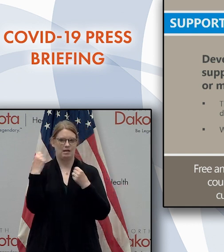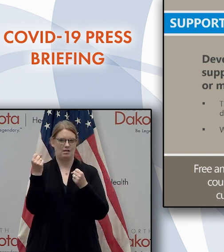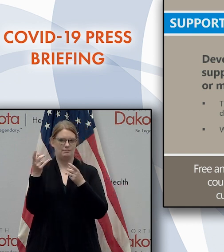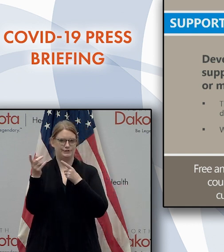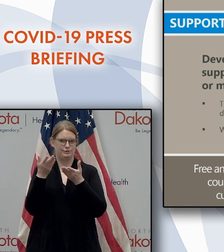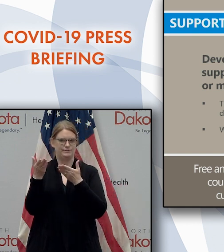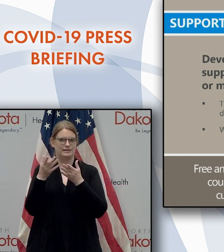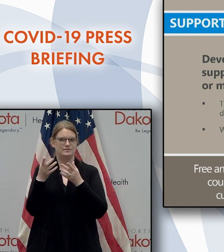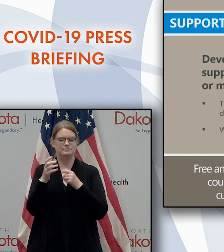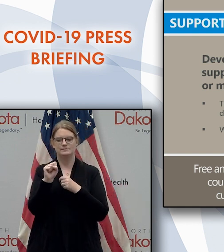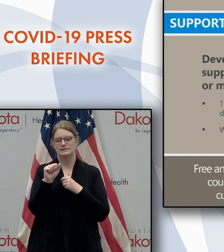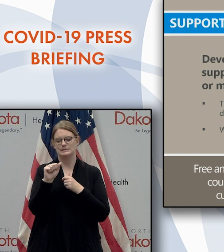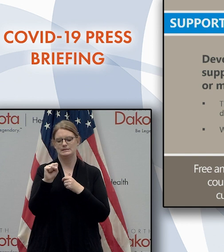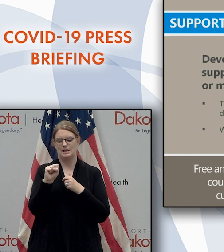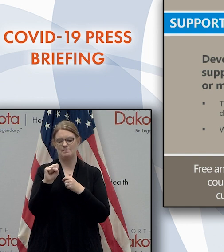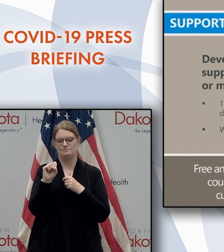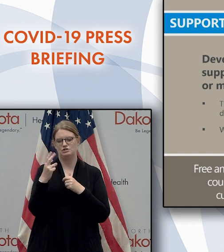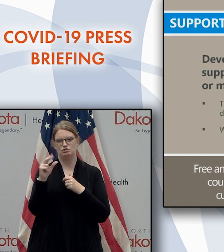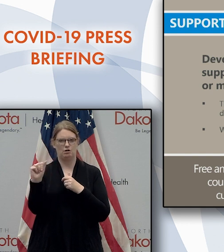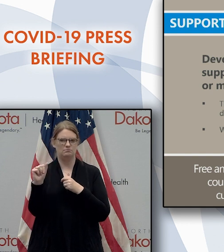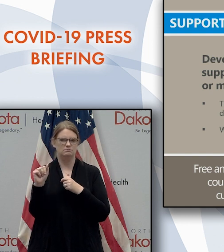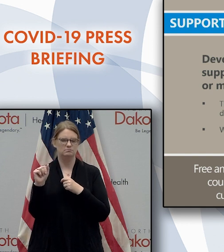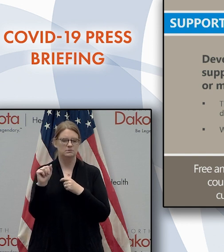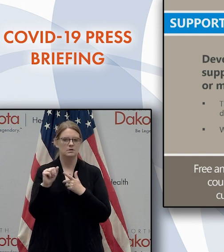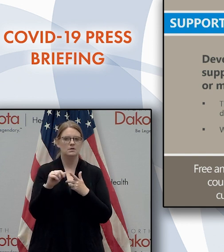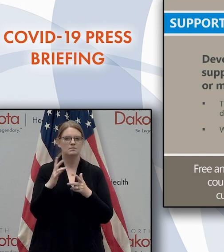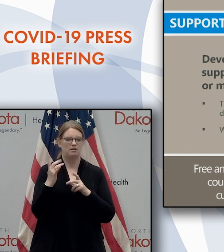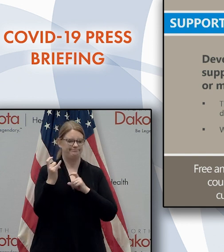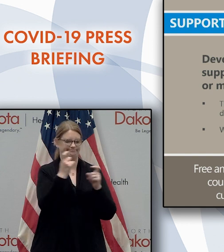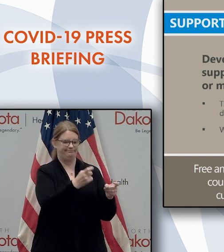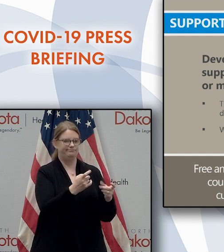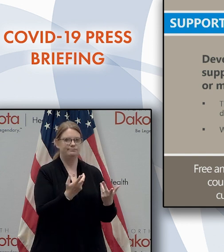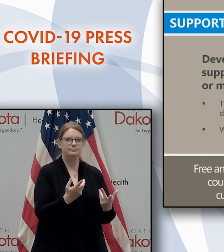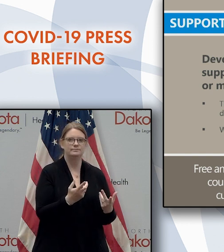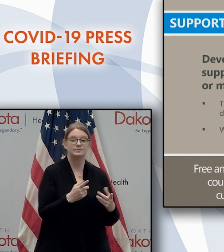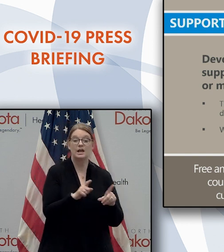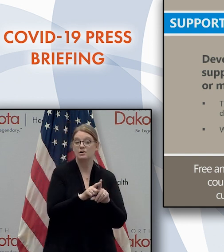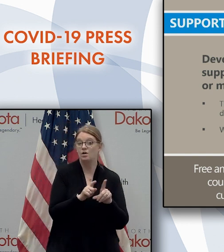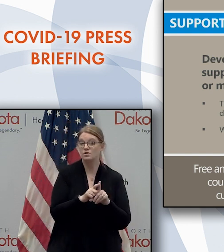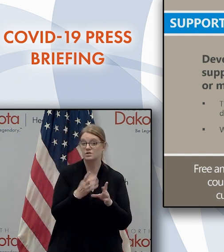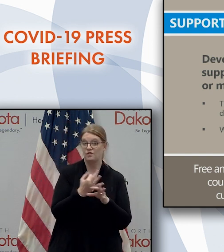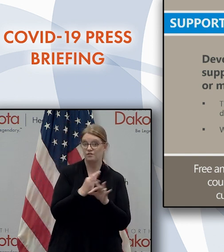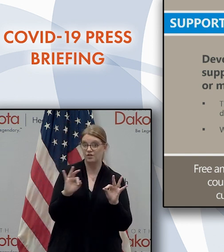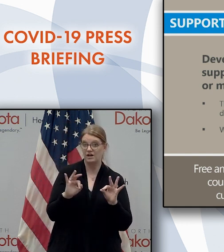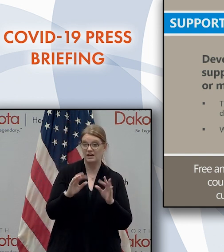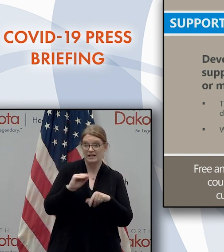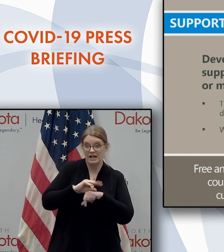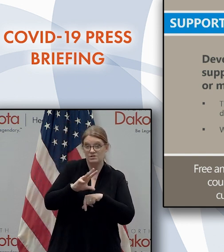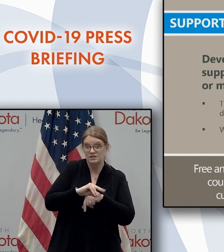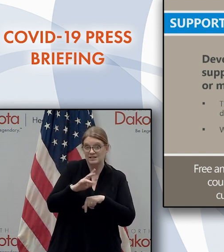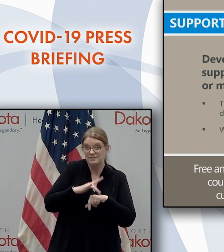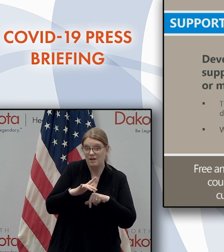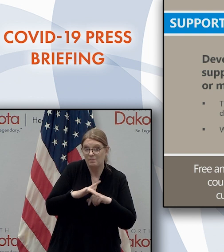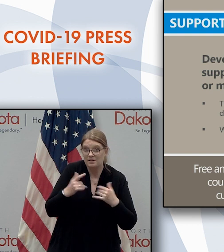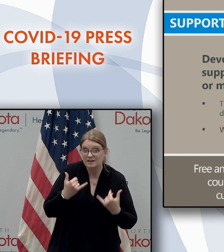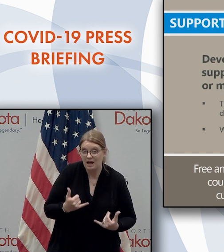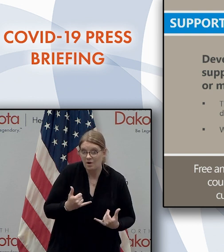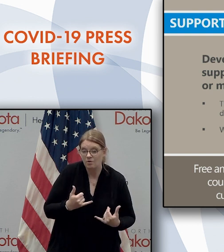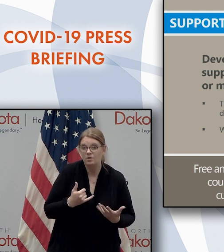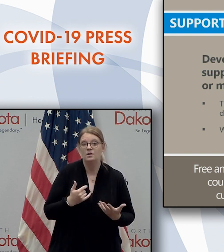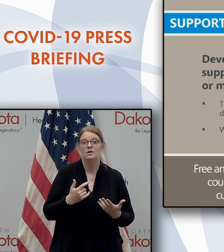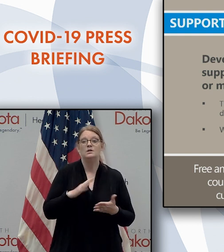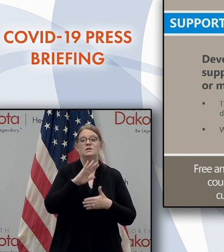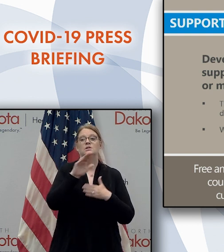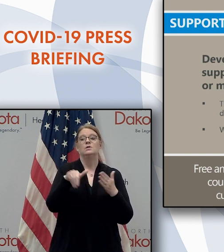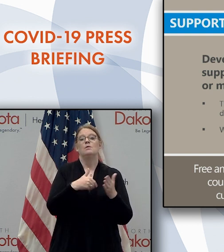Administration, or SAMHSA. It's also a reminder that free and confidential crisis counseling counseling is available right now to